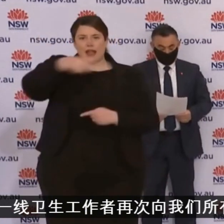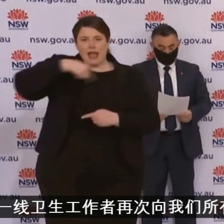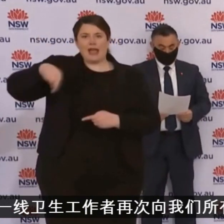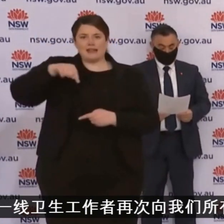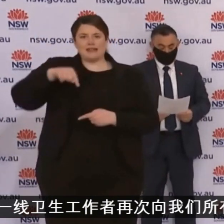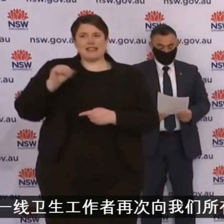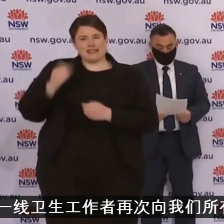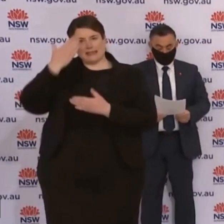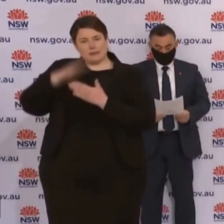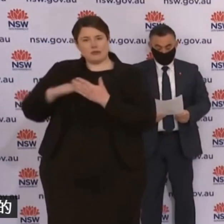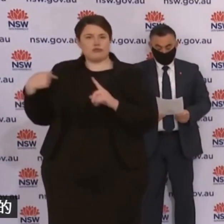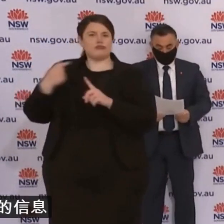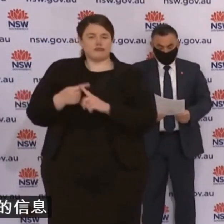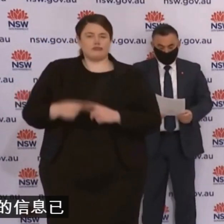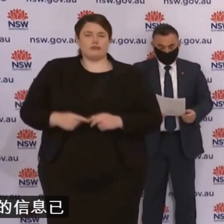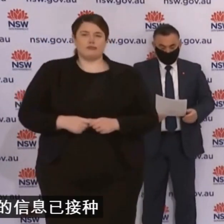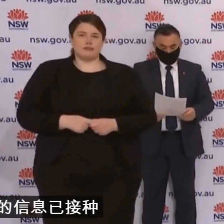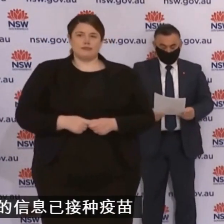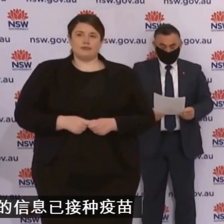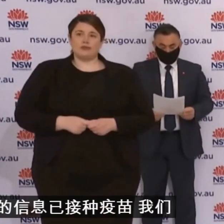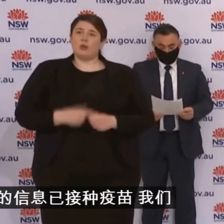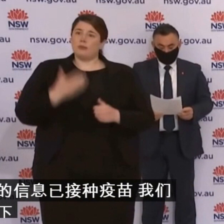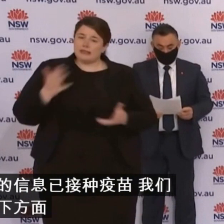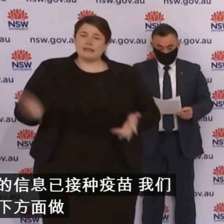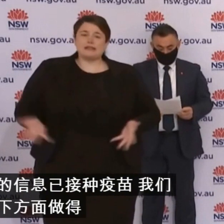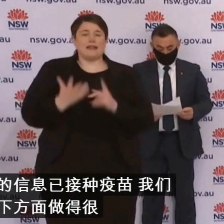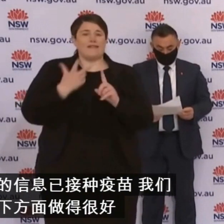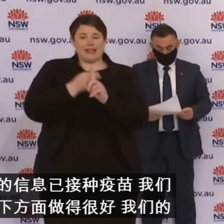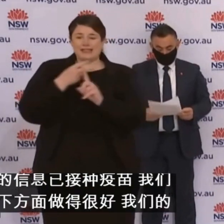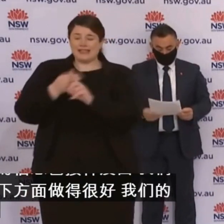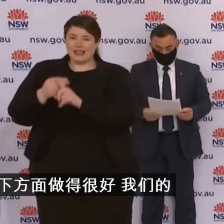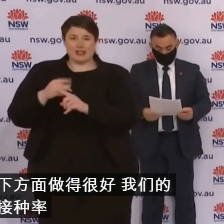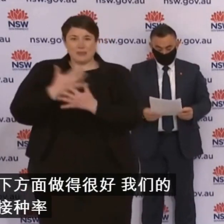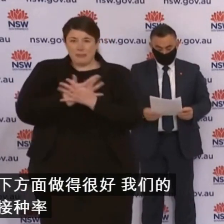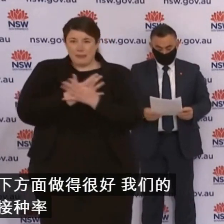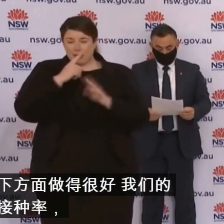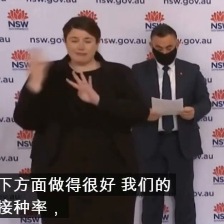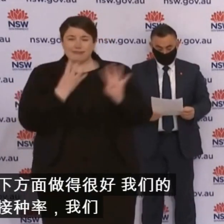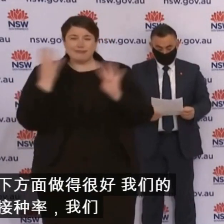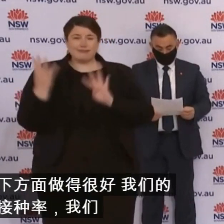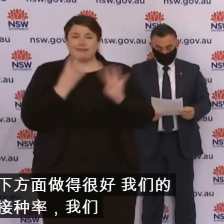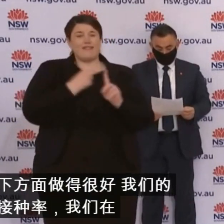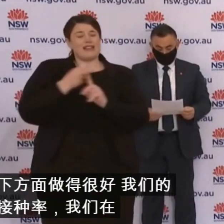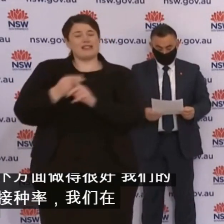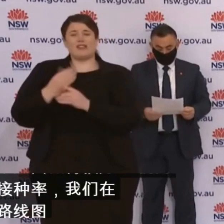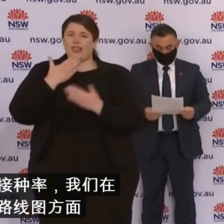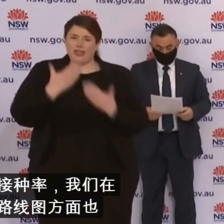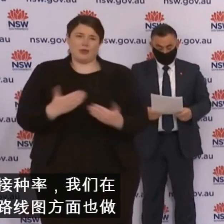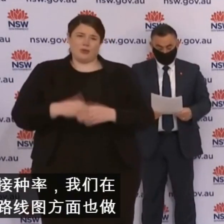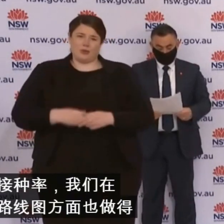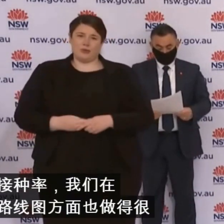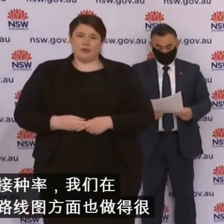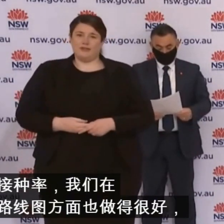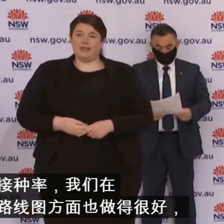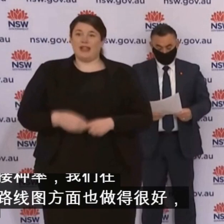health worker. Again, our message is get vaccinated. We're doing so well in terms of our vaccination rates, and we're also doing very well in